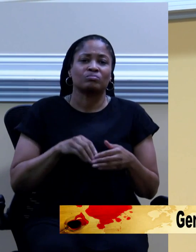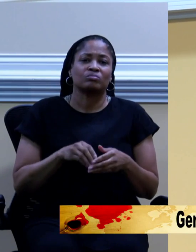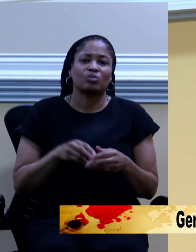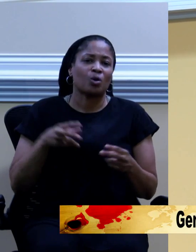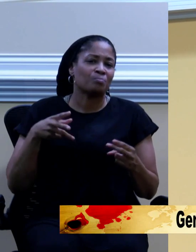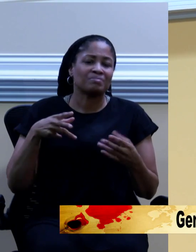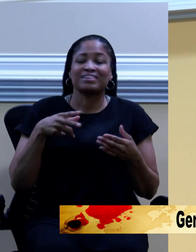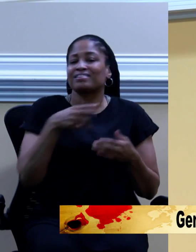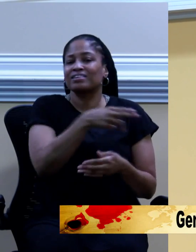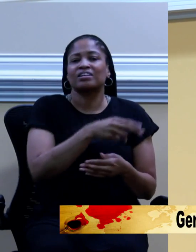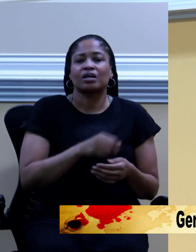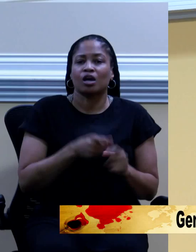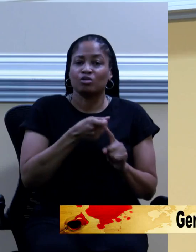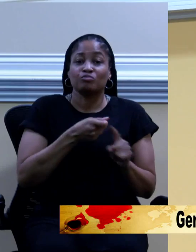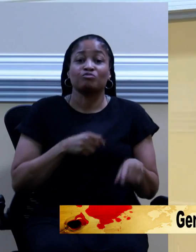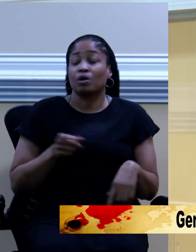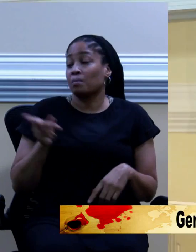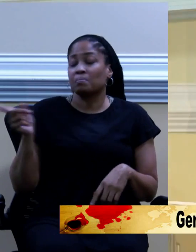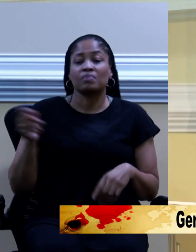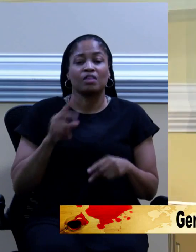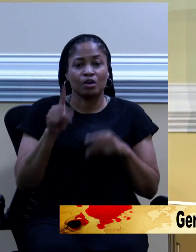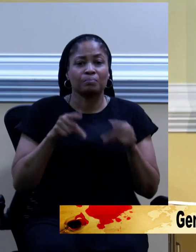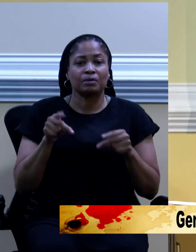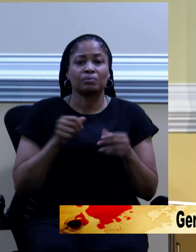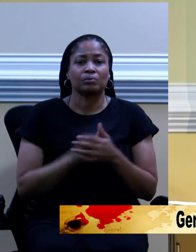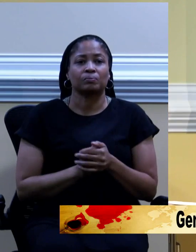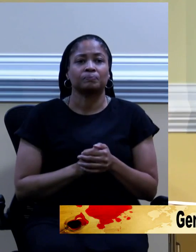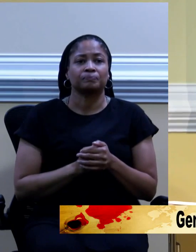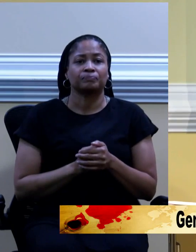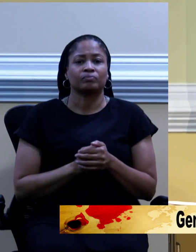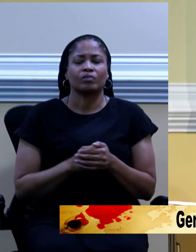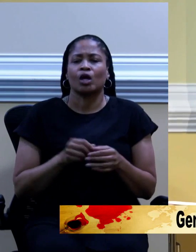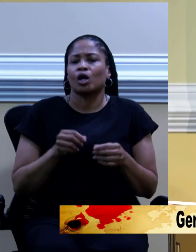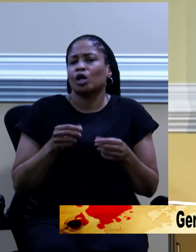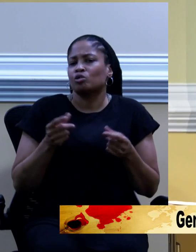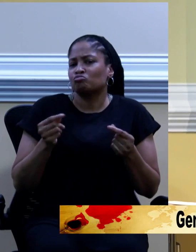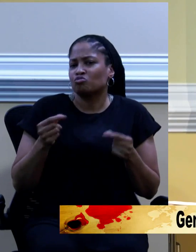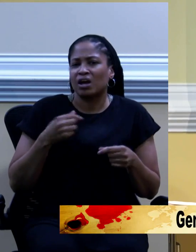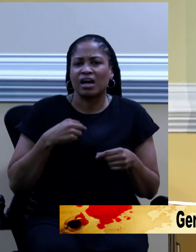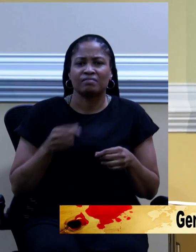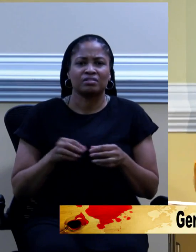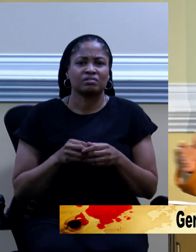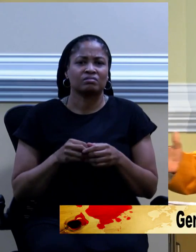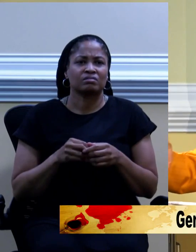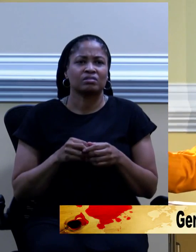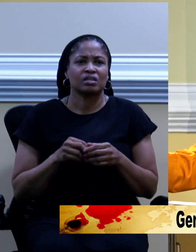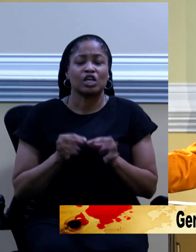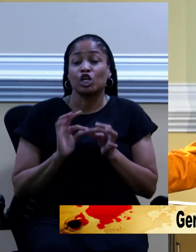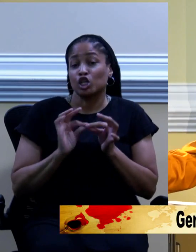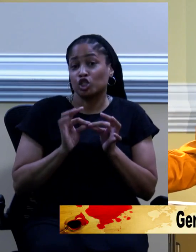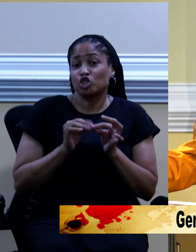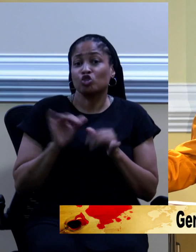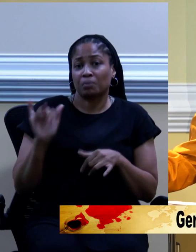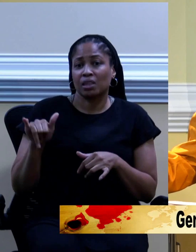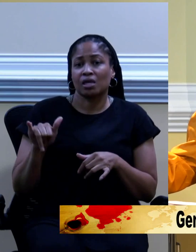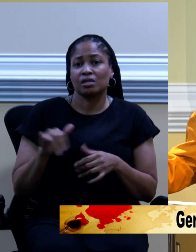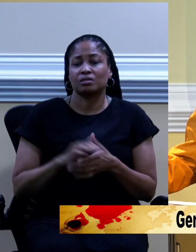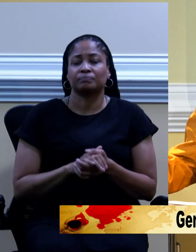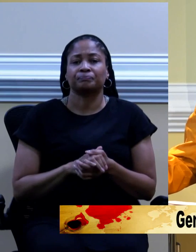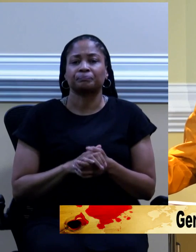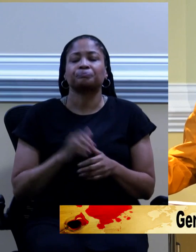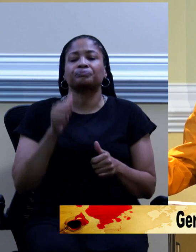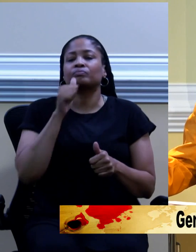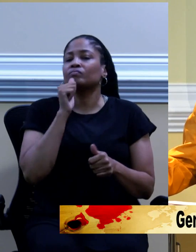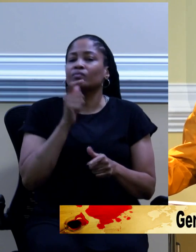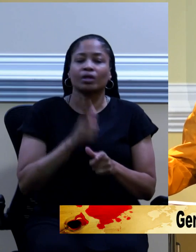my covenant. Do I have to interpret that? So, sisters and brothers, if you want to